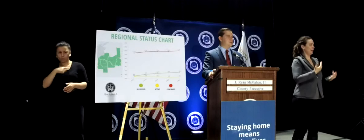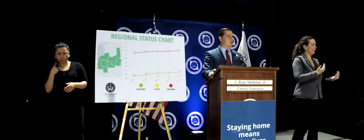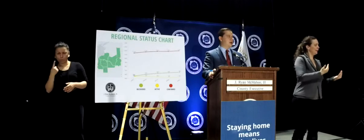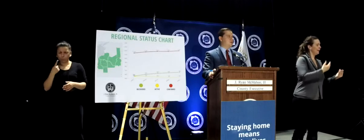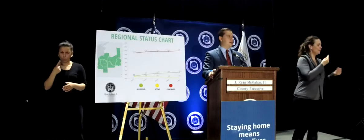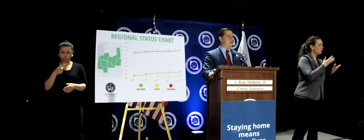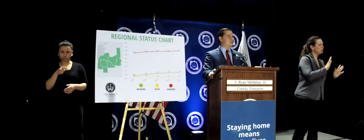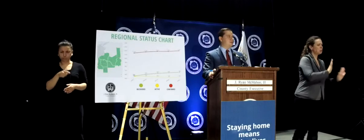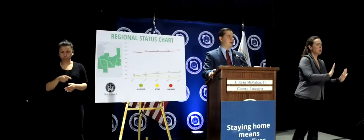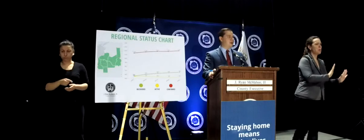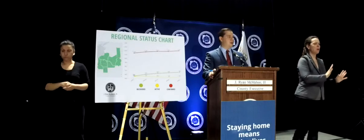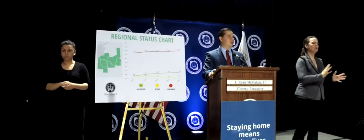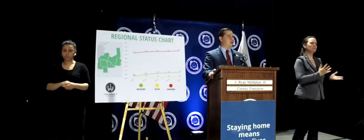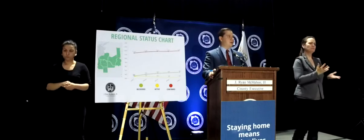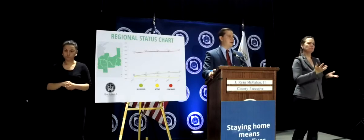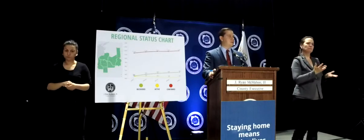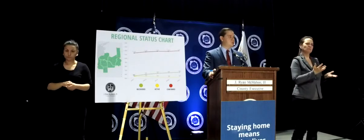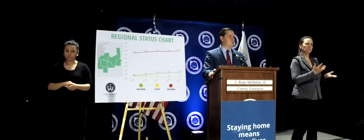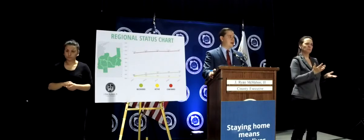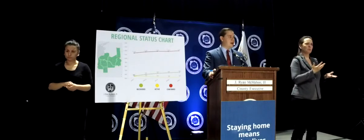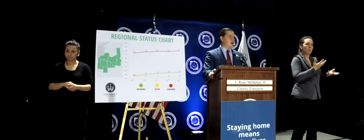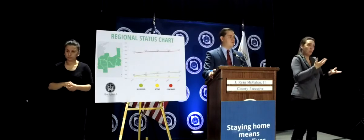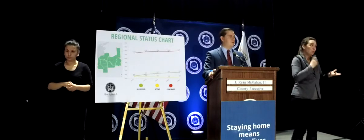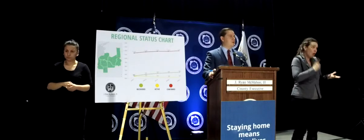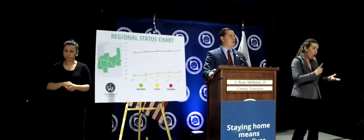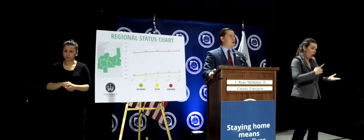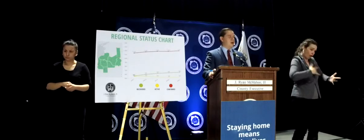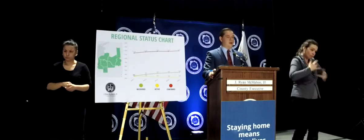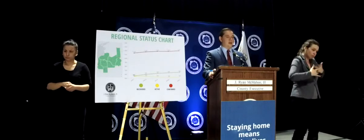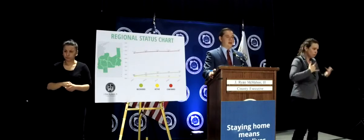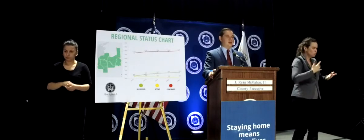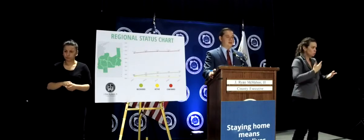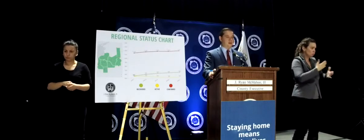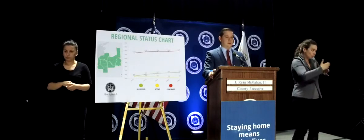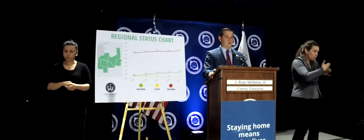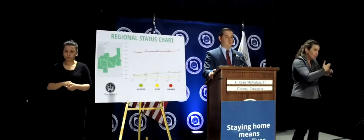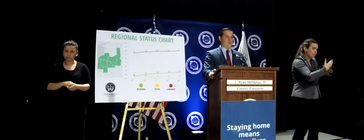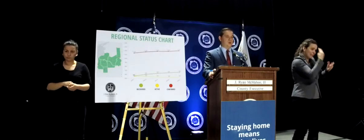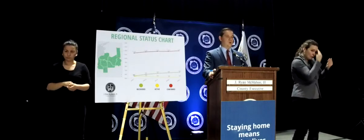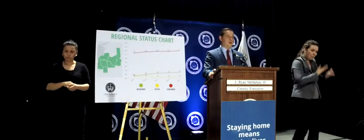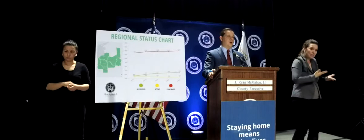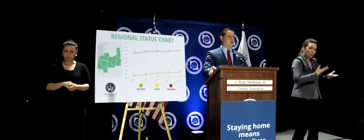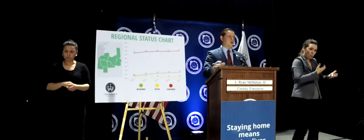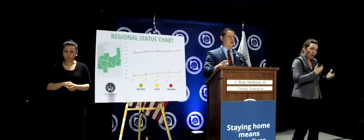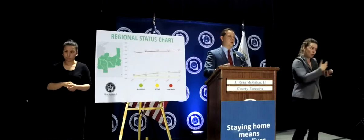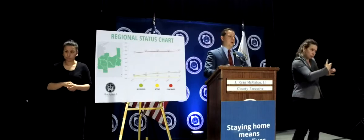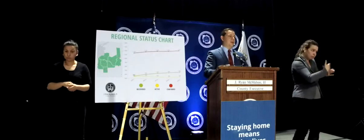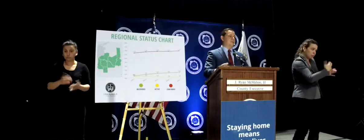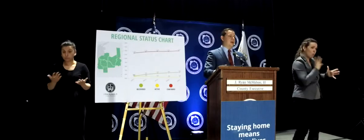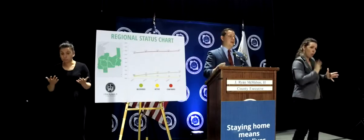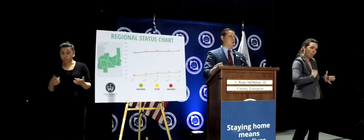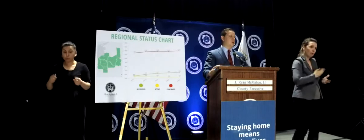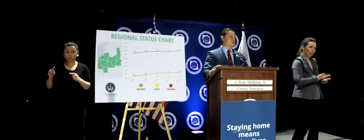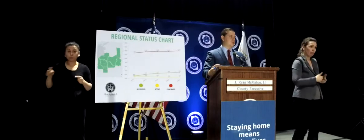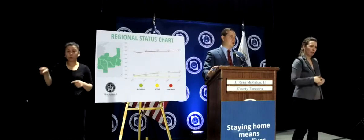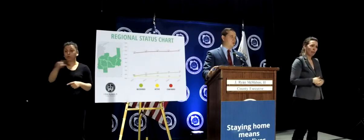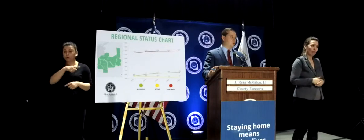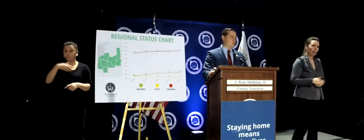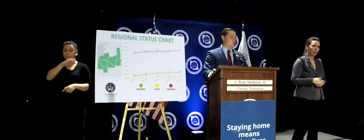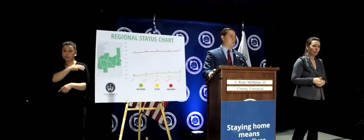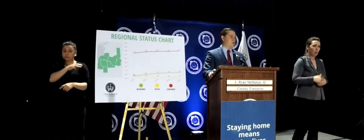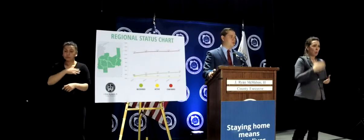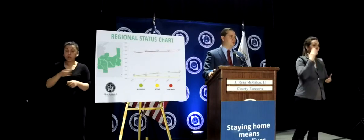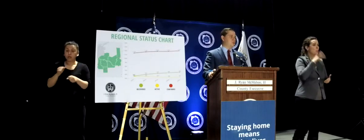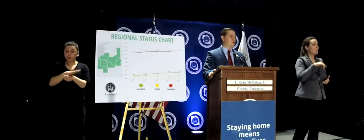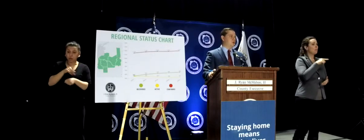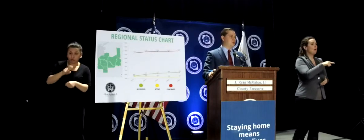be able to see what kind of asymptomatic cases we may have, and we know that we're eliminating risk to our